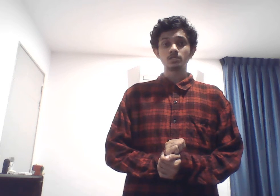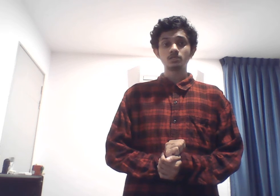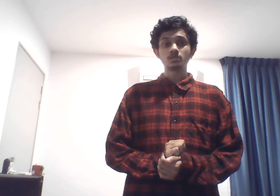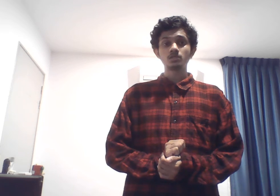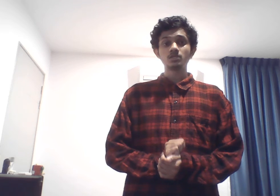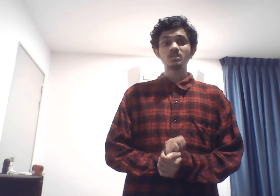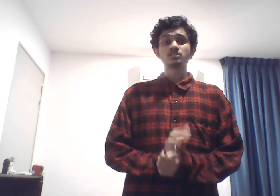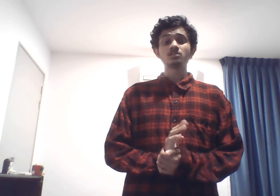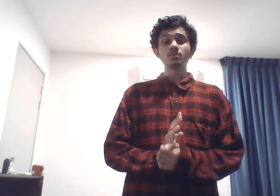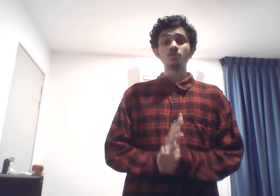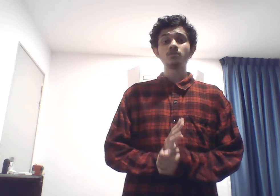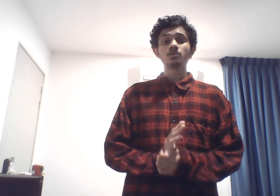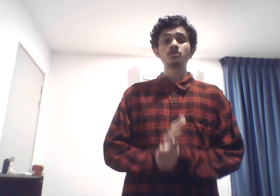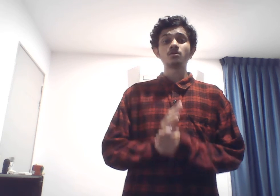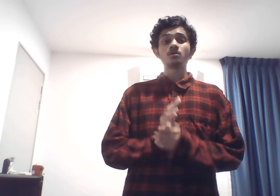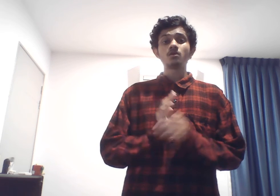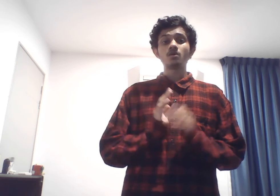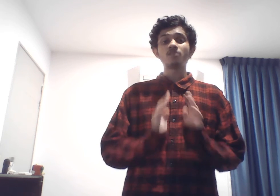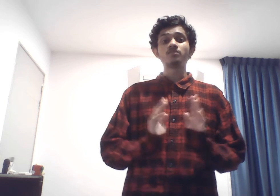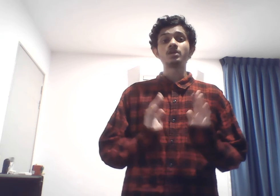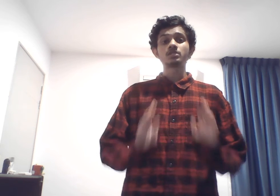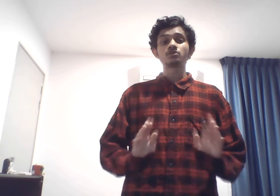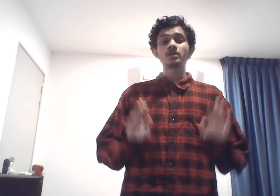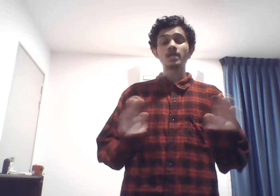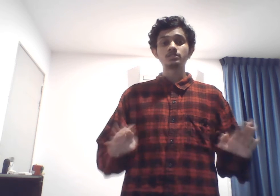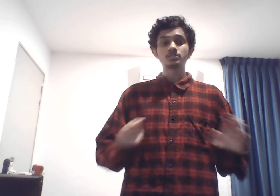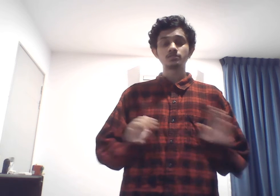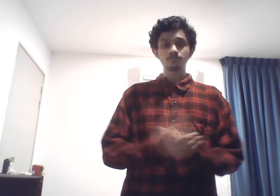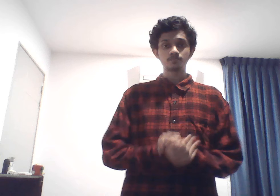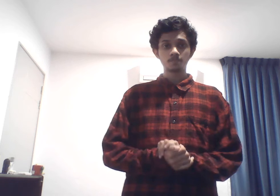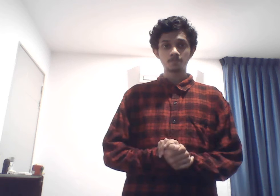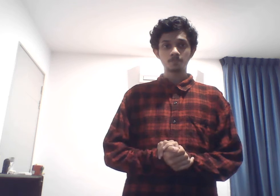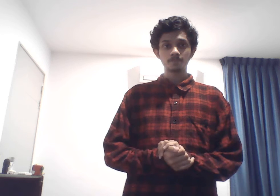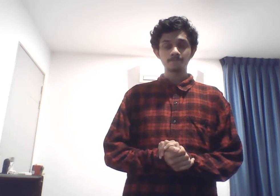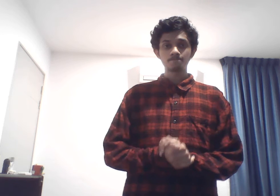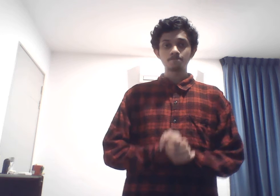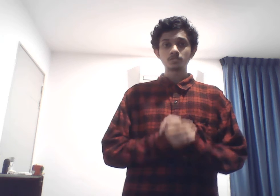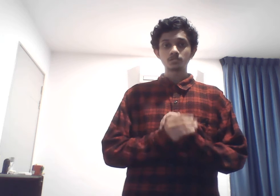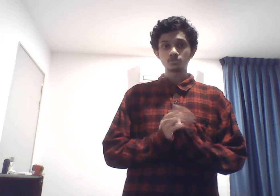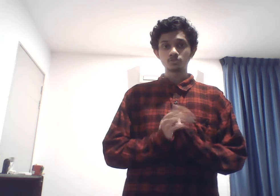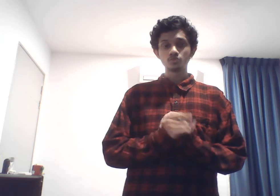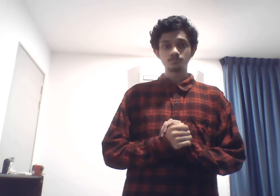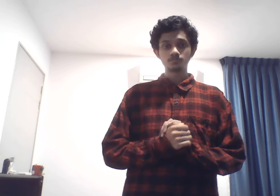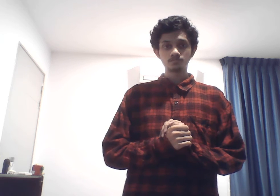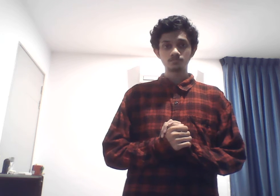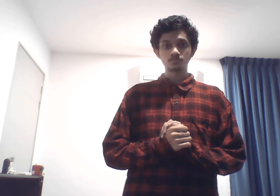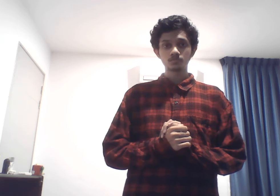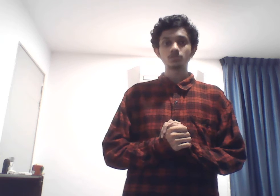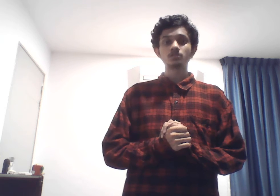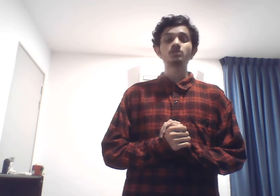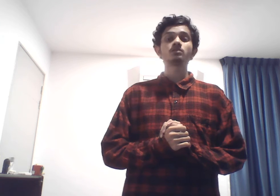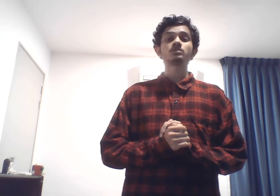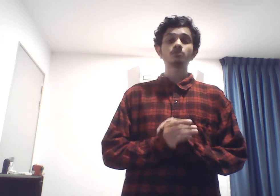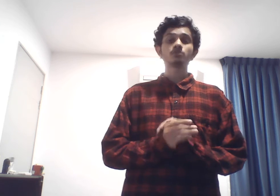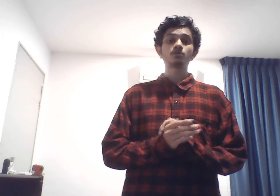Clitoridectomy is the removal of the clitoral glands. Type 2 is